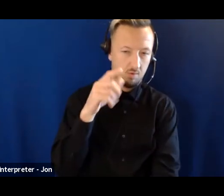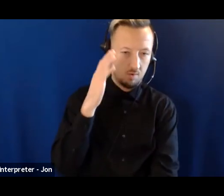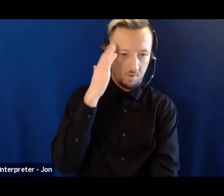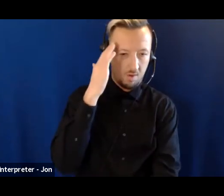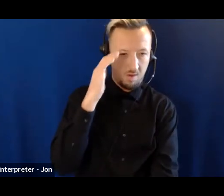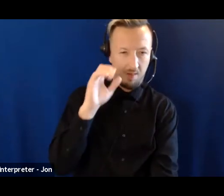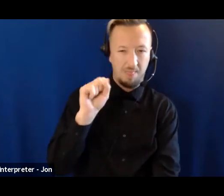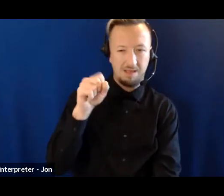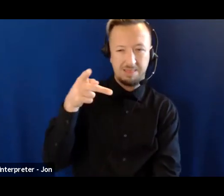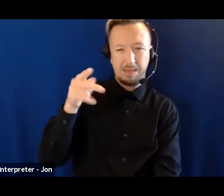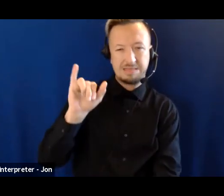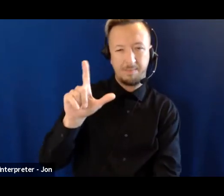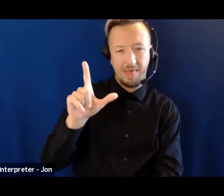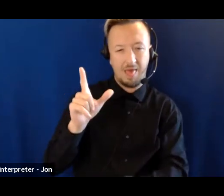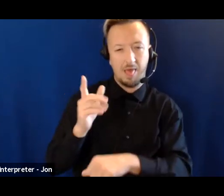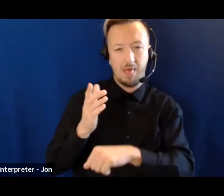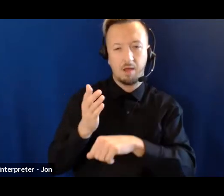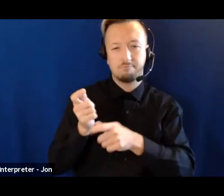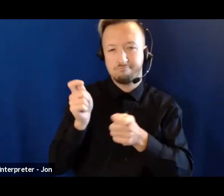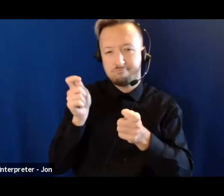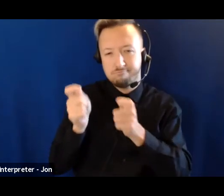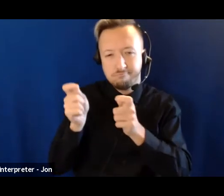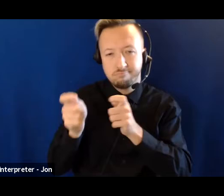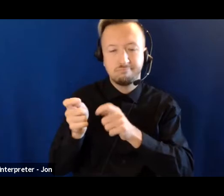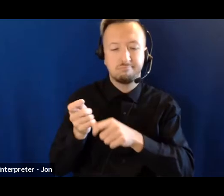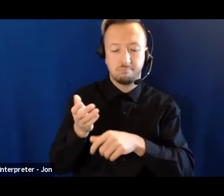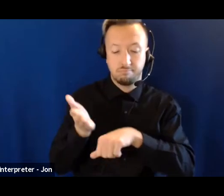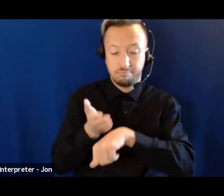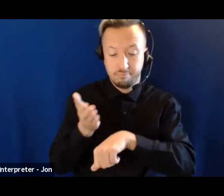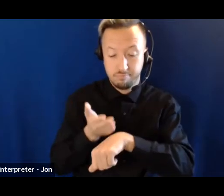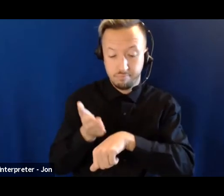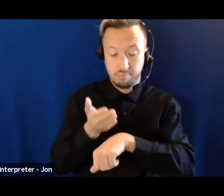that all but, I don't know, 4 of us got back.